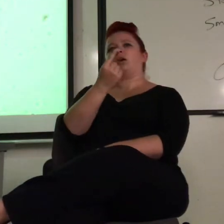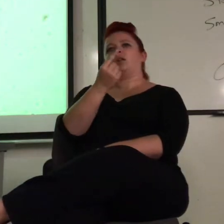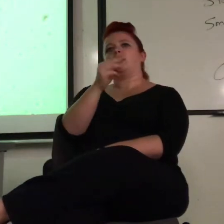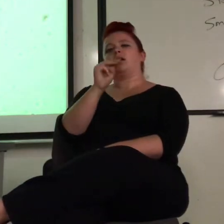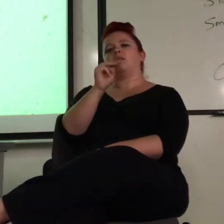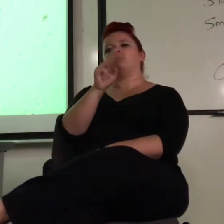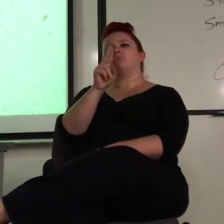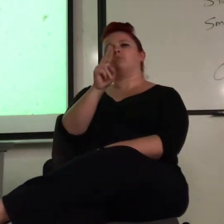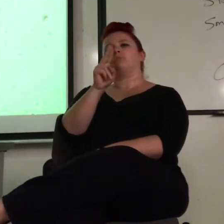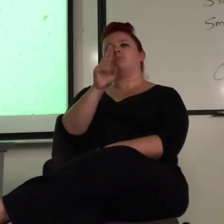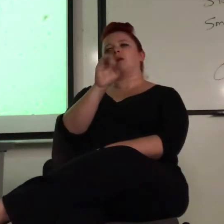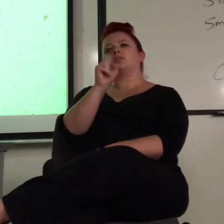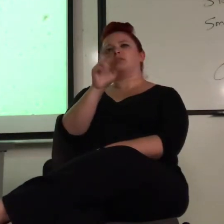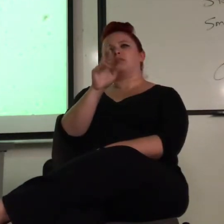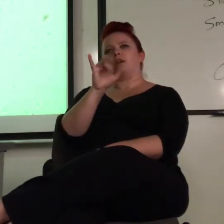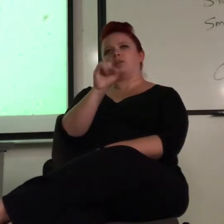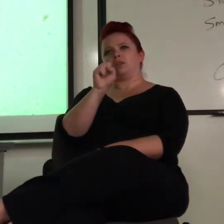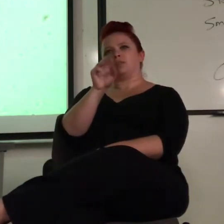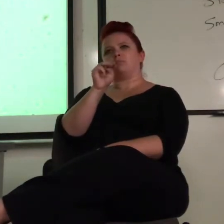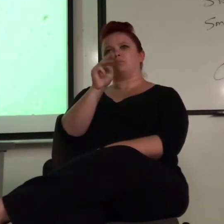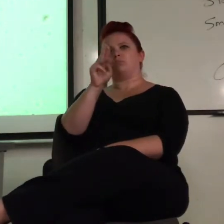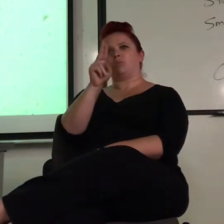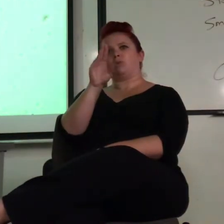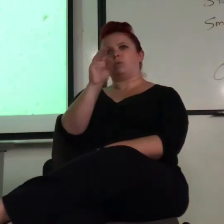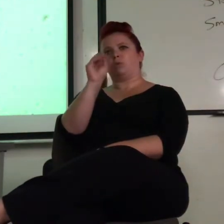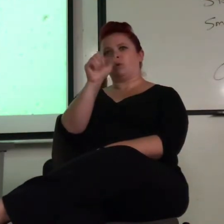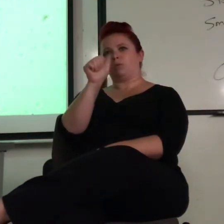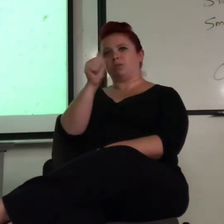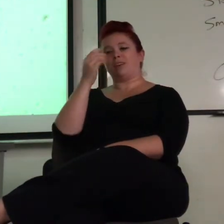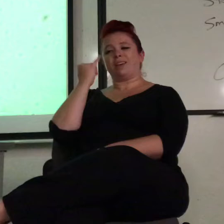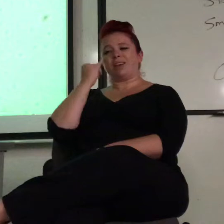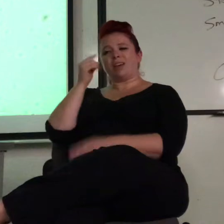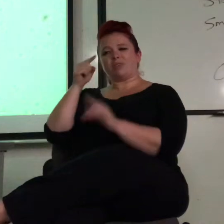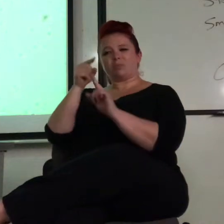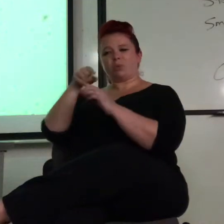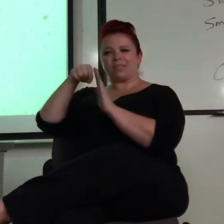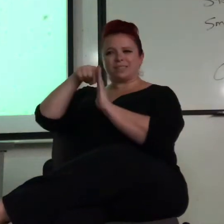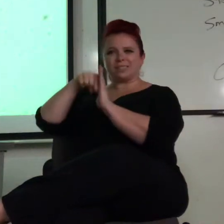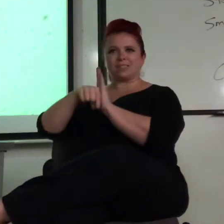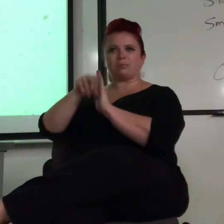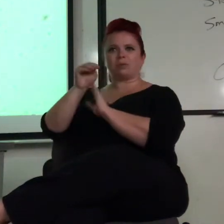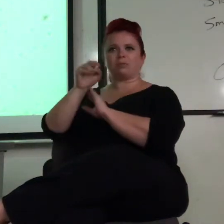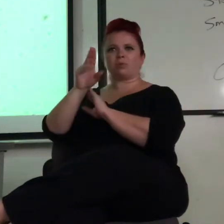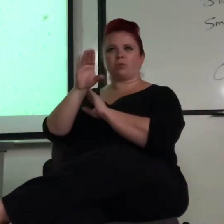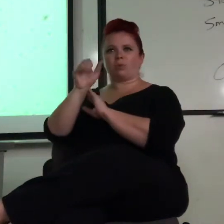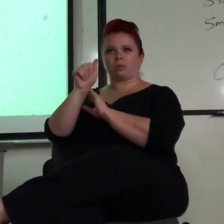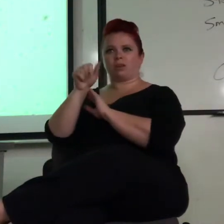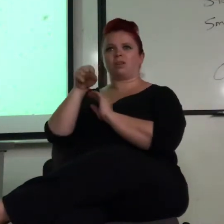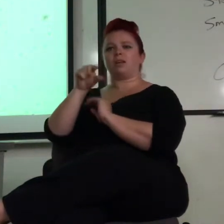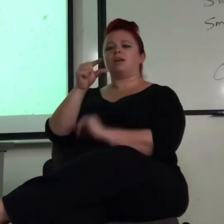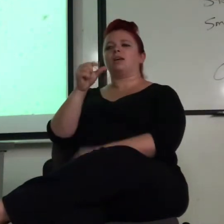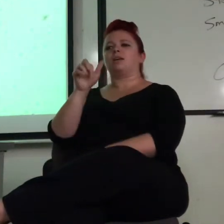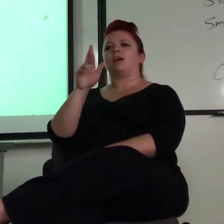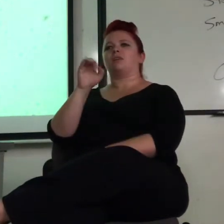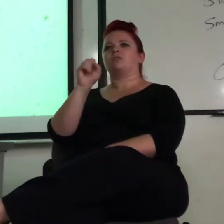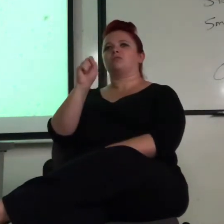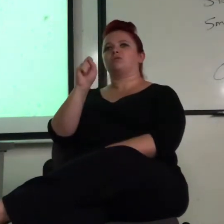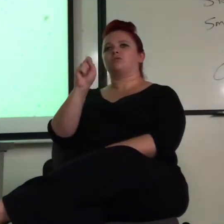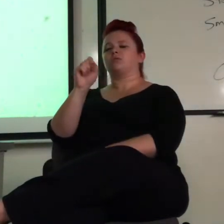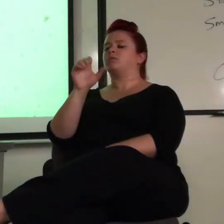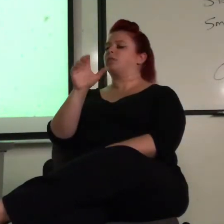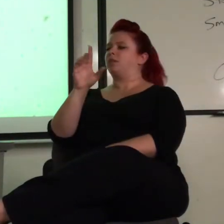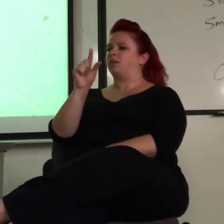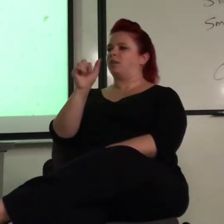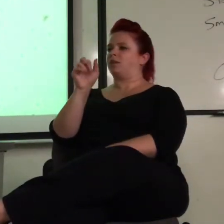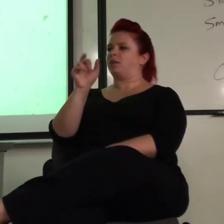muscularis mucosa. 2, if it's pointing deep in the mucosa, that's gastric gland, gastric pit.